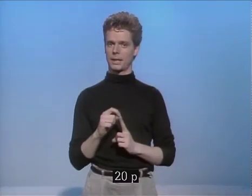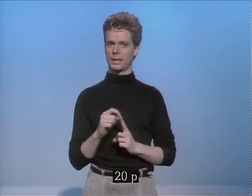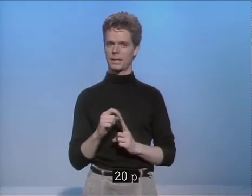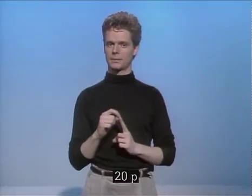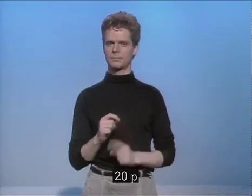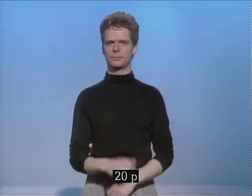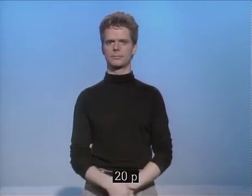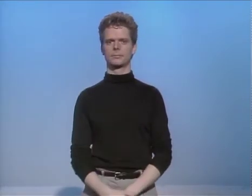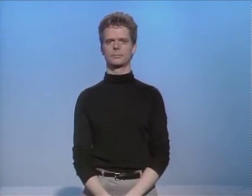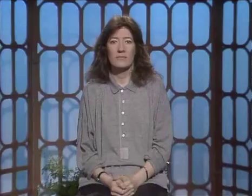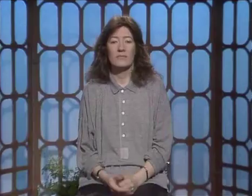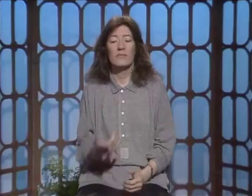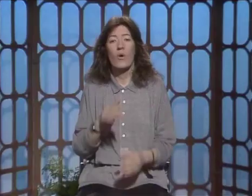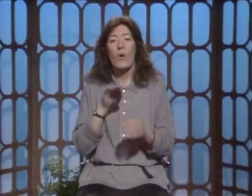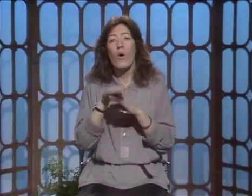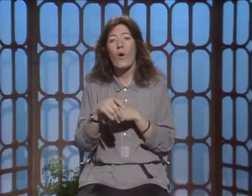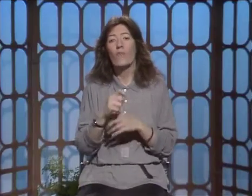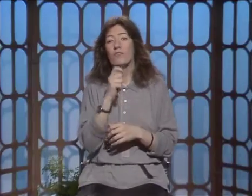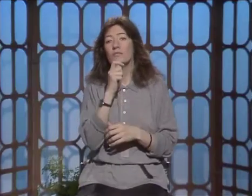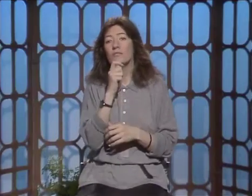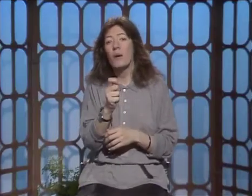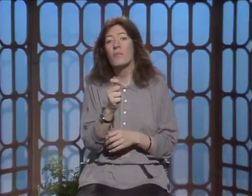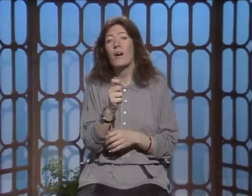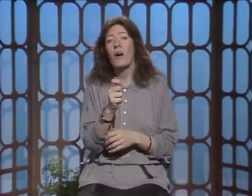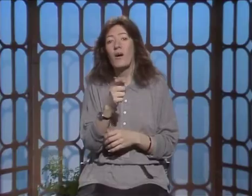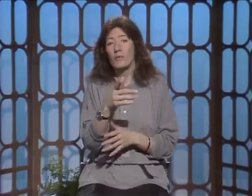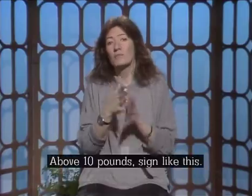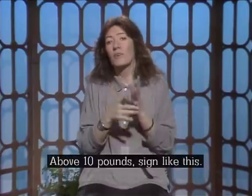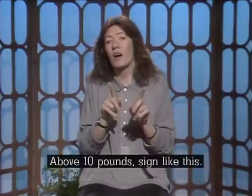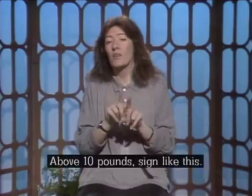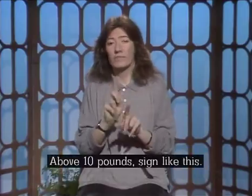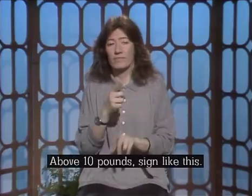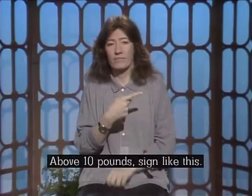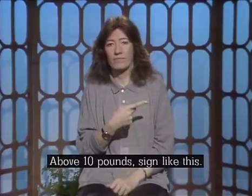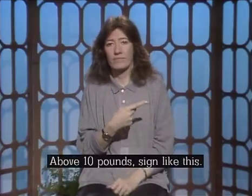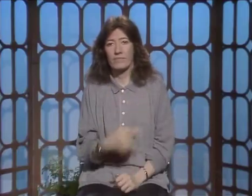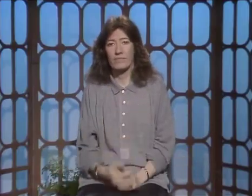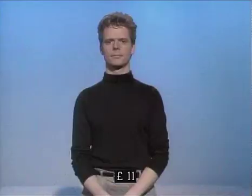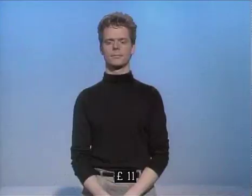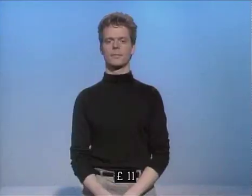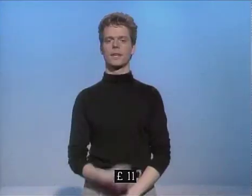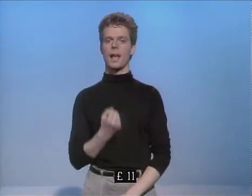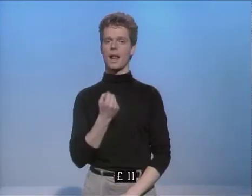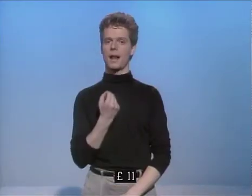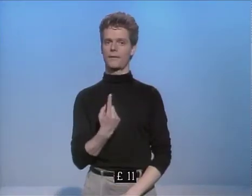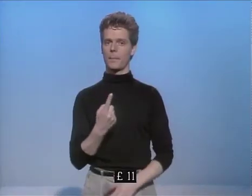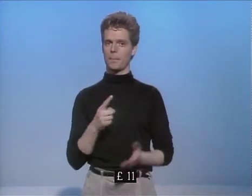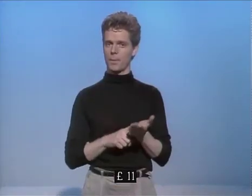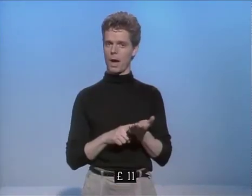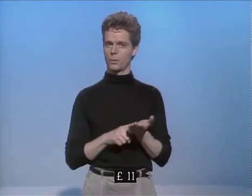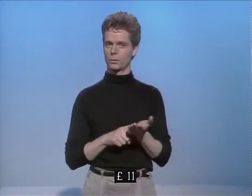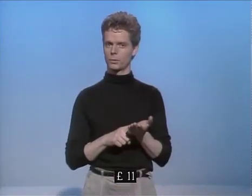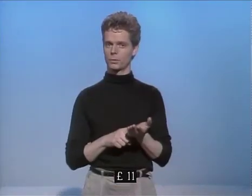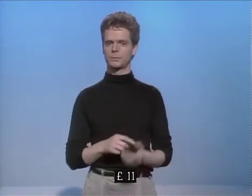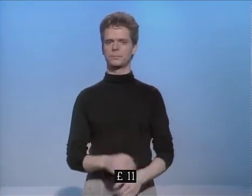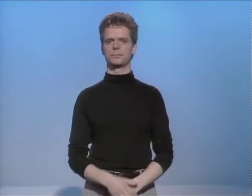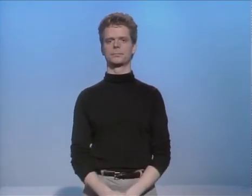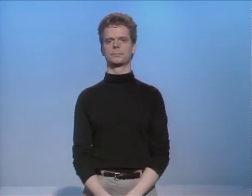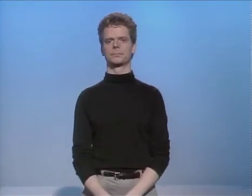20p. For pounds above 10, you sign like this. £11.